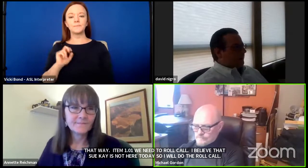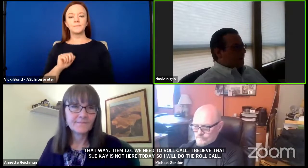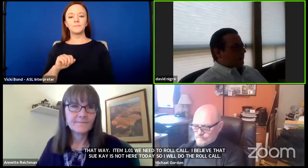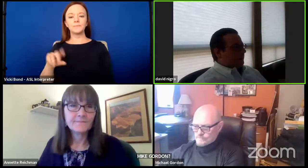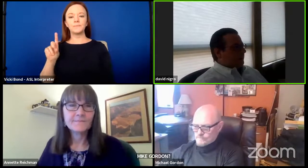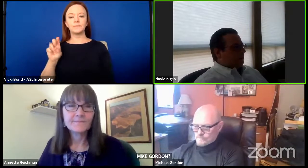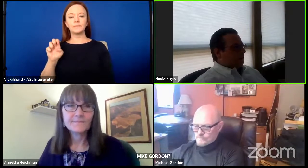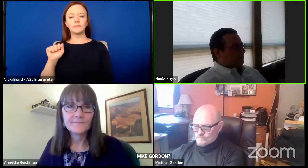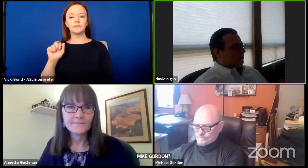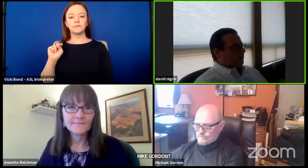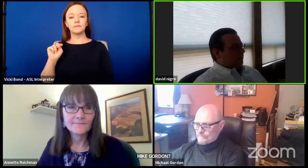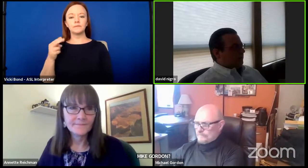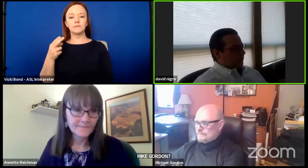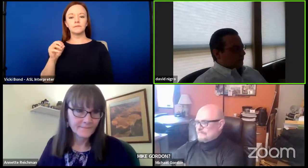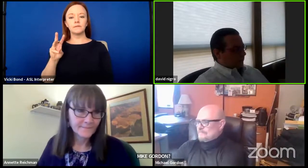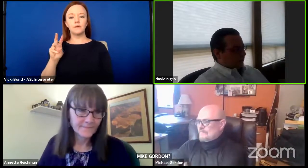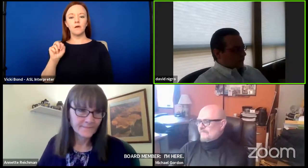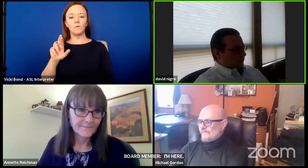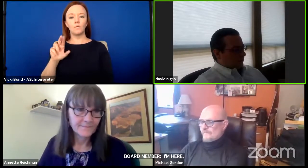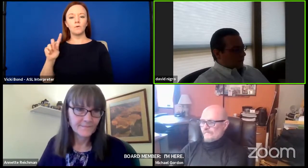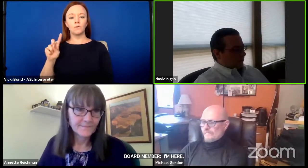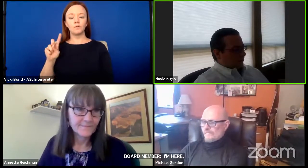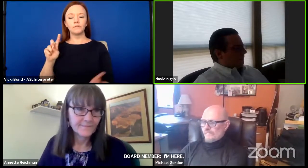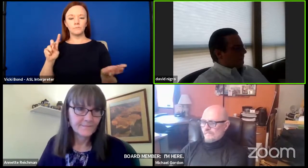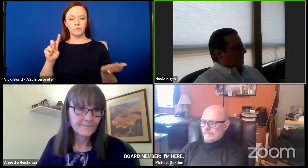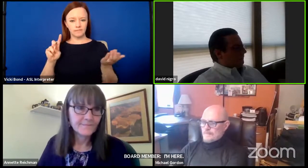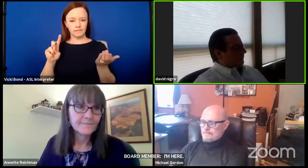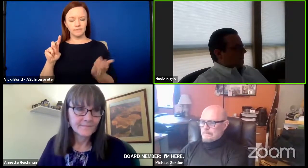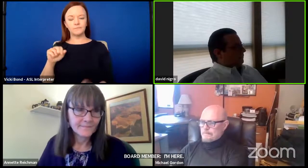Dean Howard. Present.